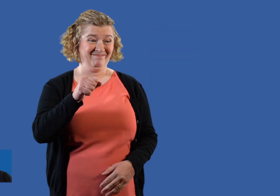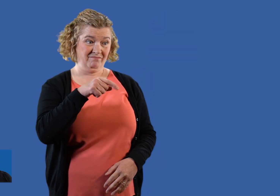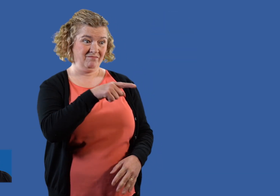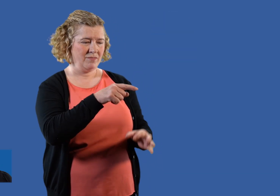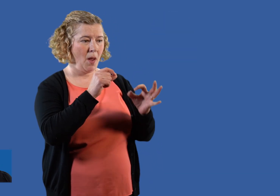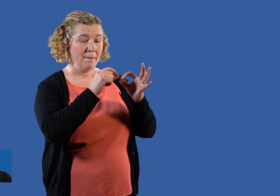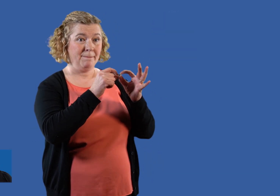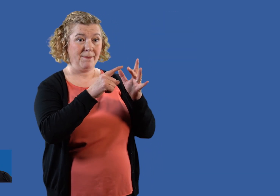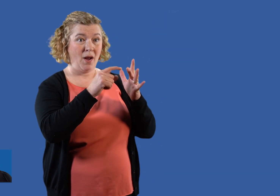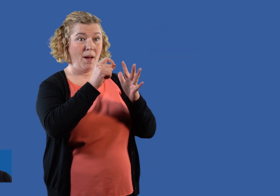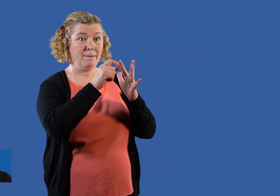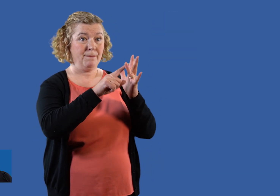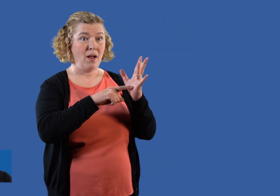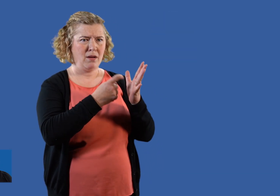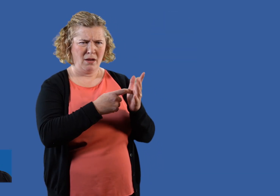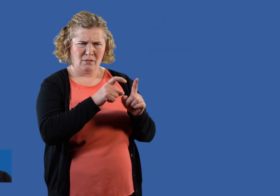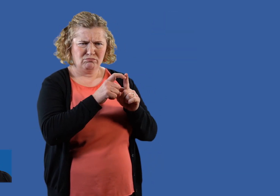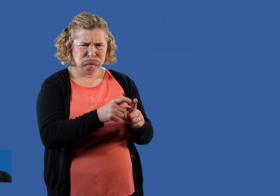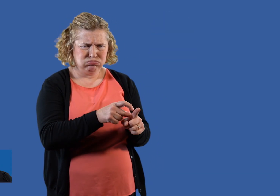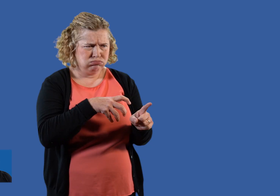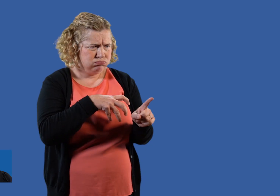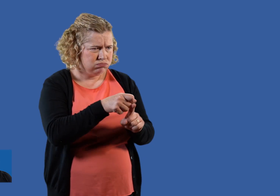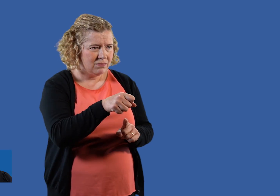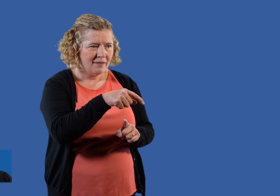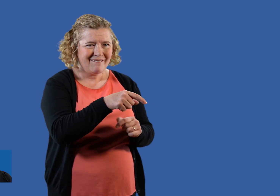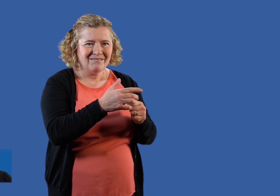Yeah, bipolar can be really difficult to identify and treat.